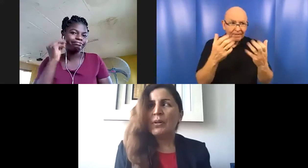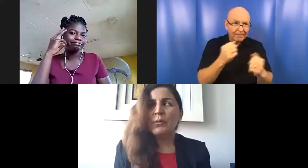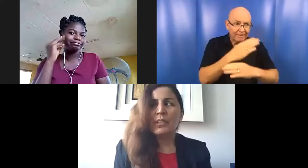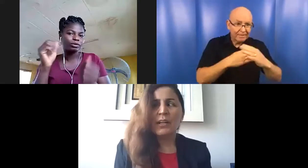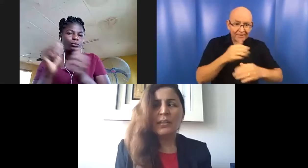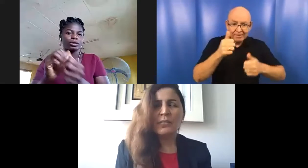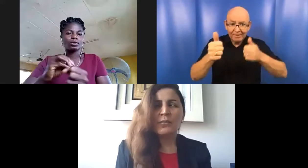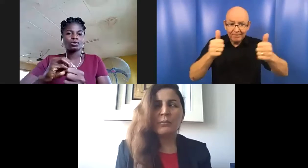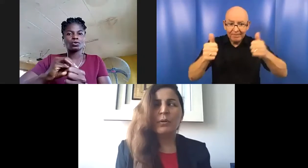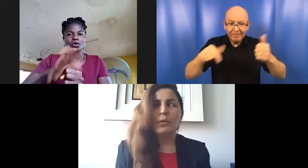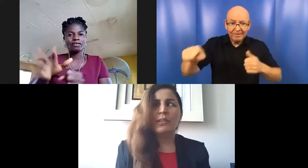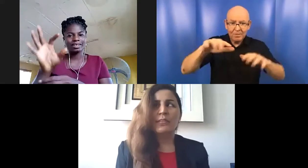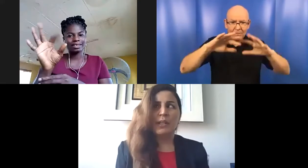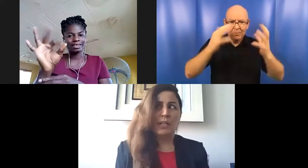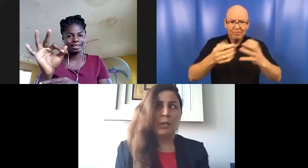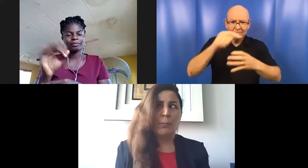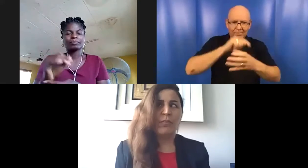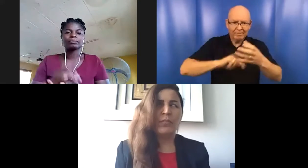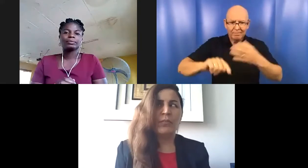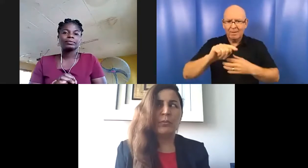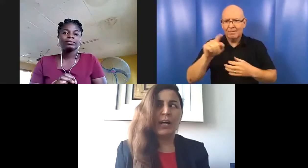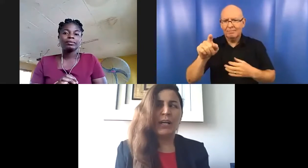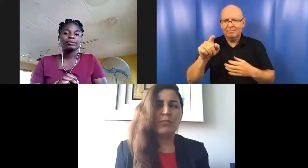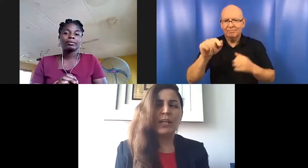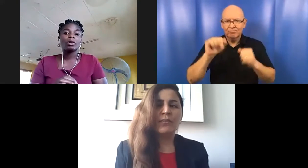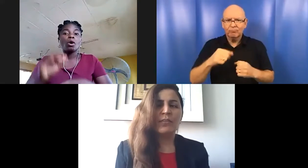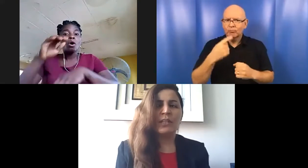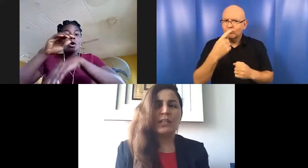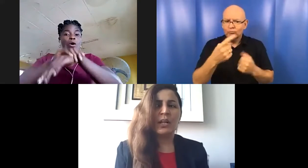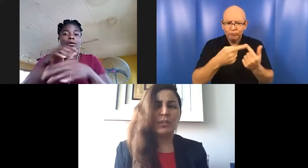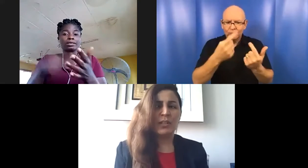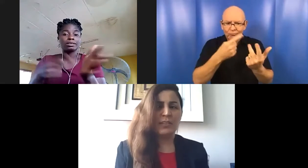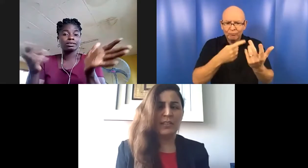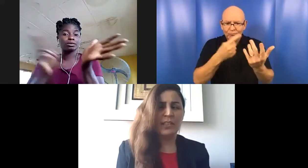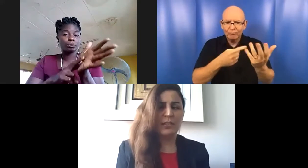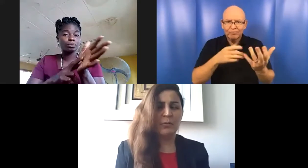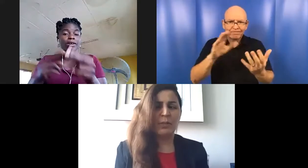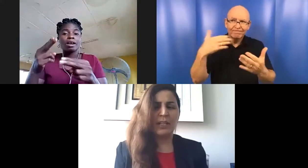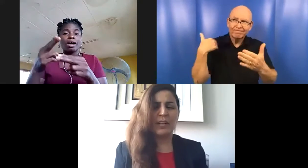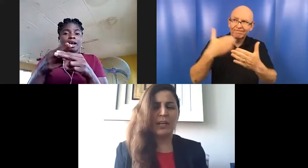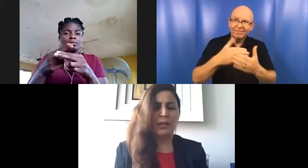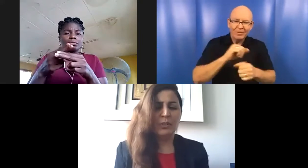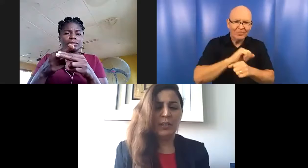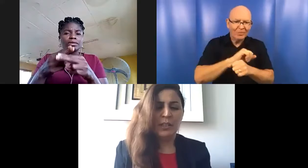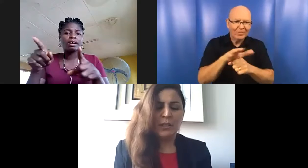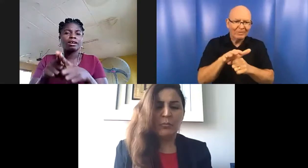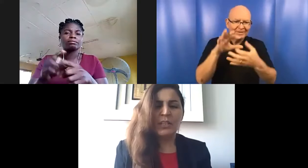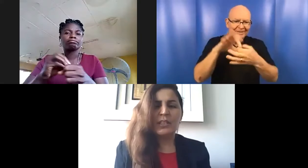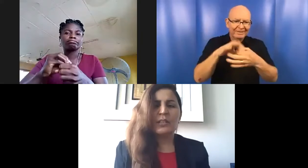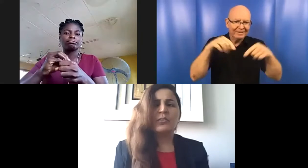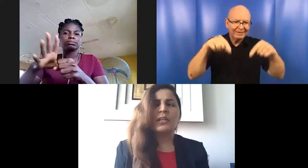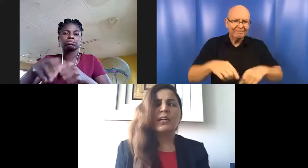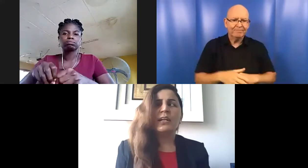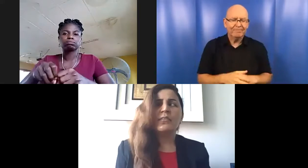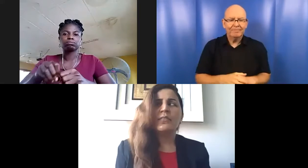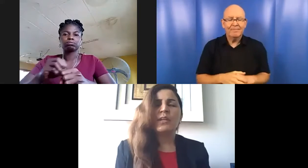COVID-19. So regarding this report, as soon as the COVID-19 break out,